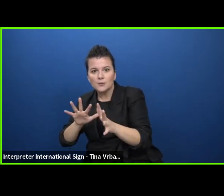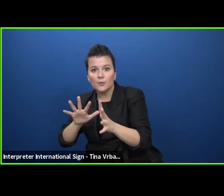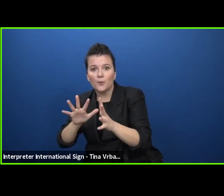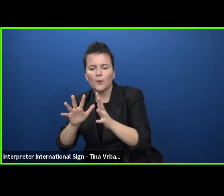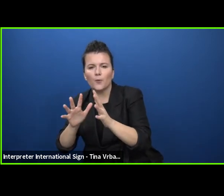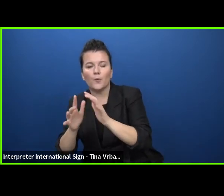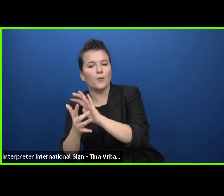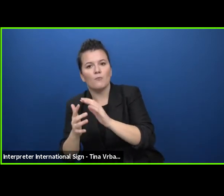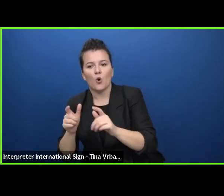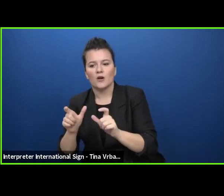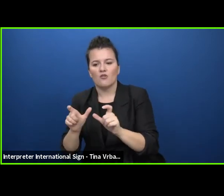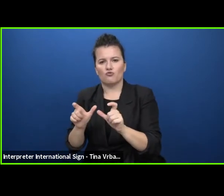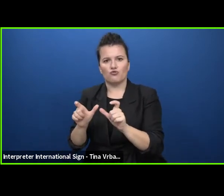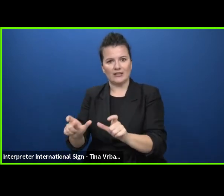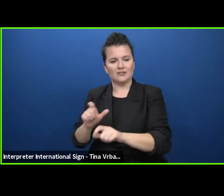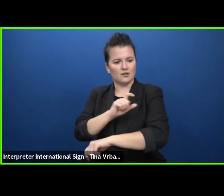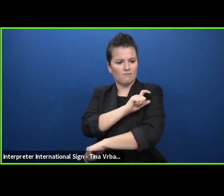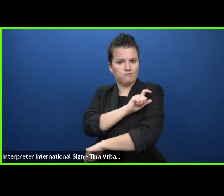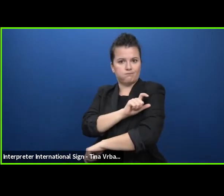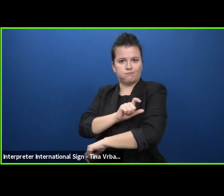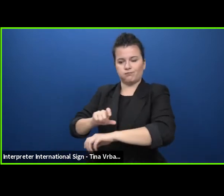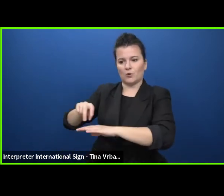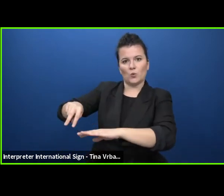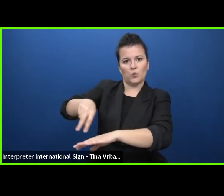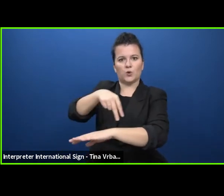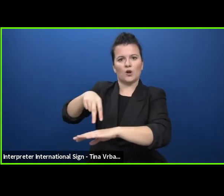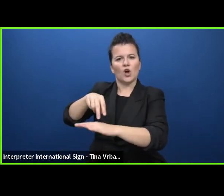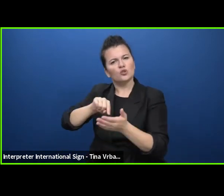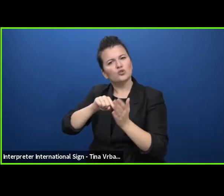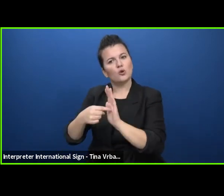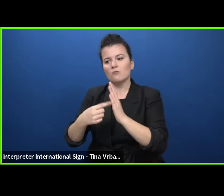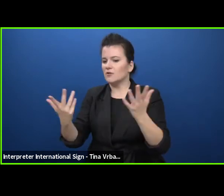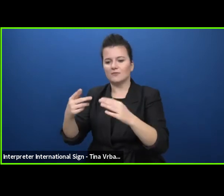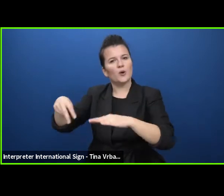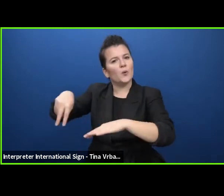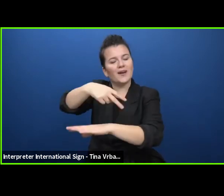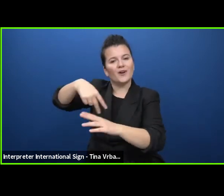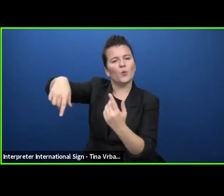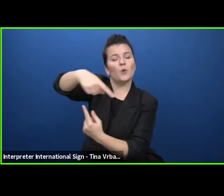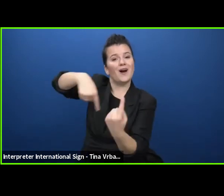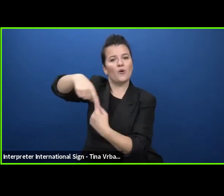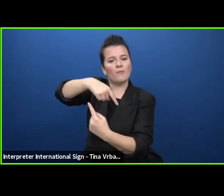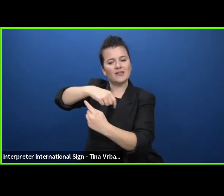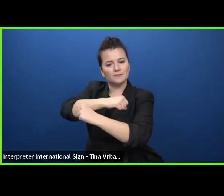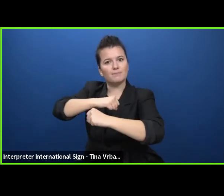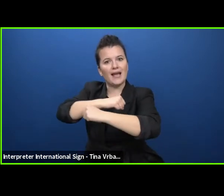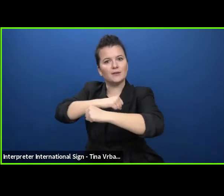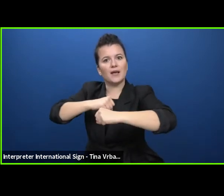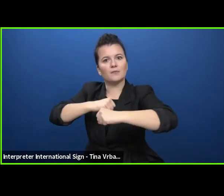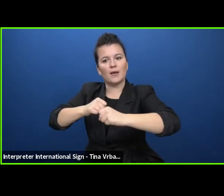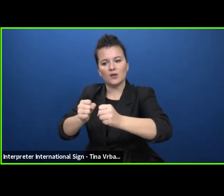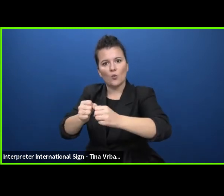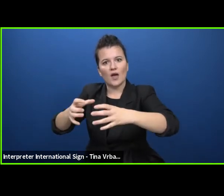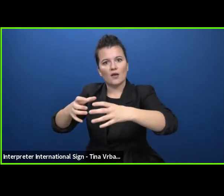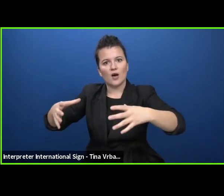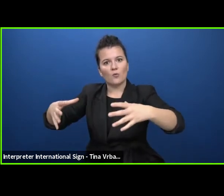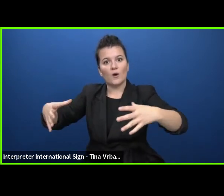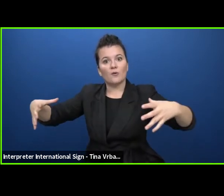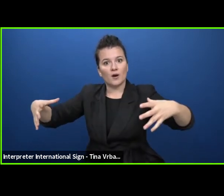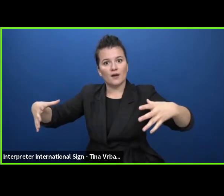transforms lines. Dance that demands the space. Space for moving limbs. For skins and